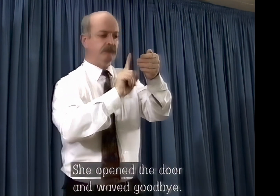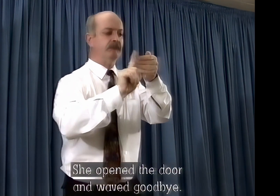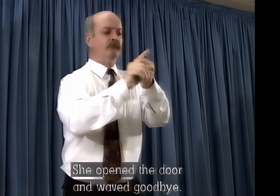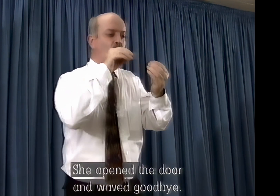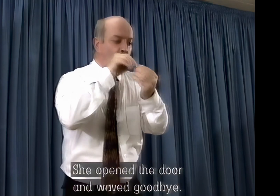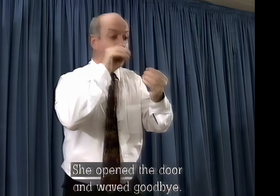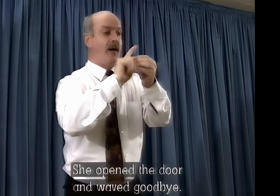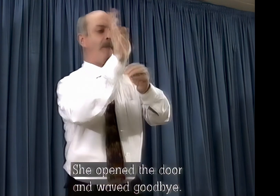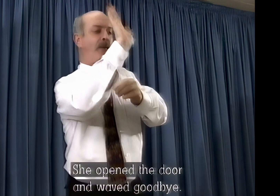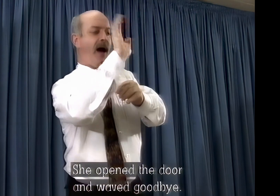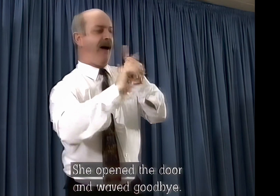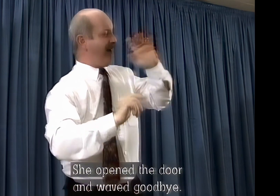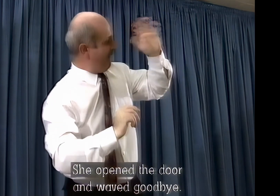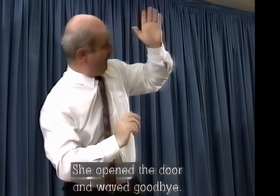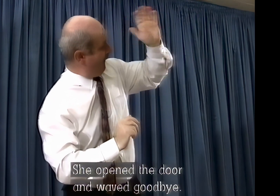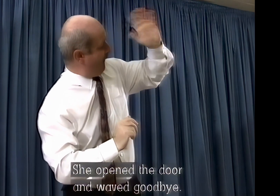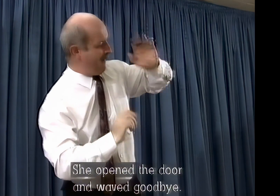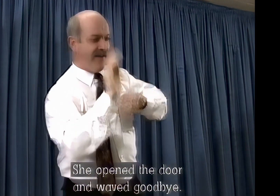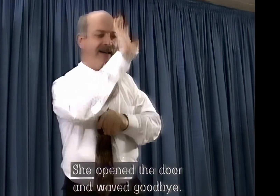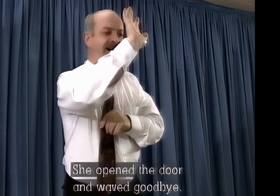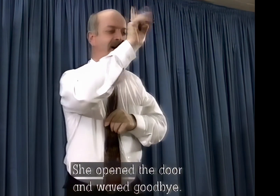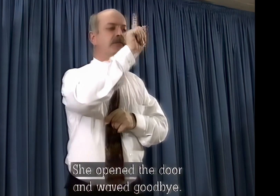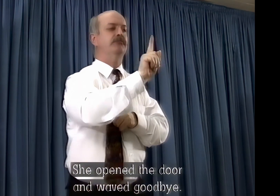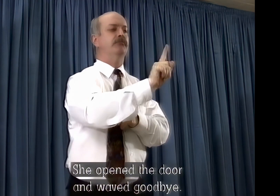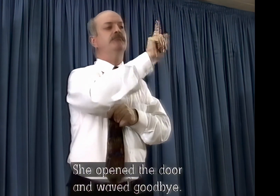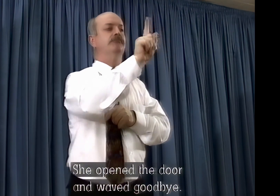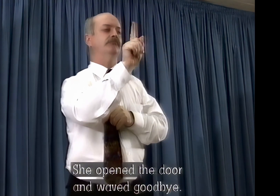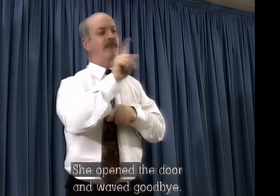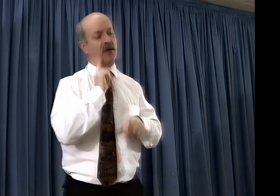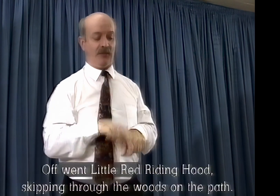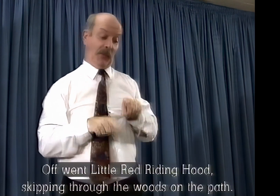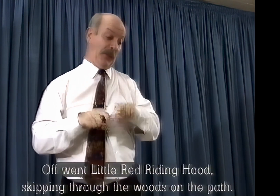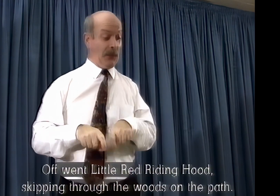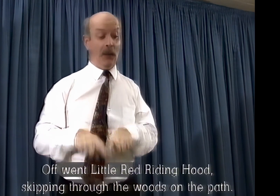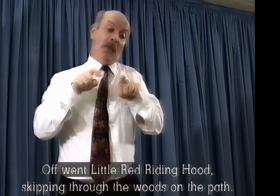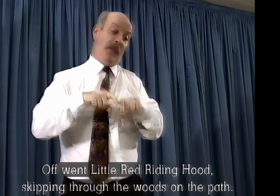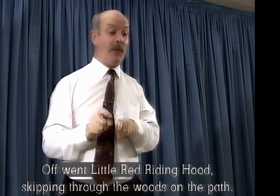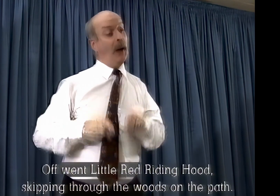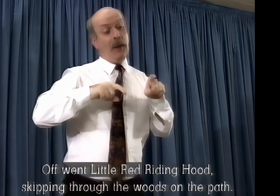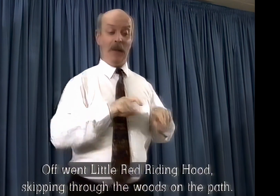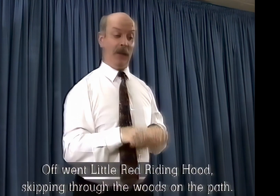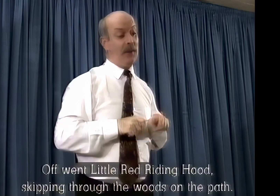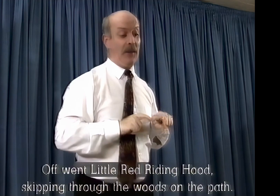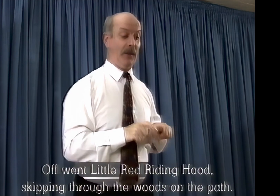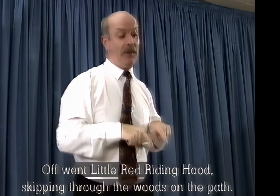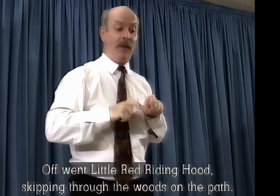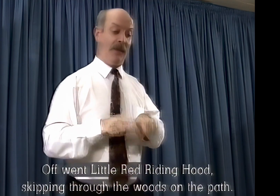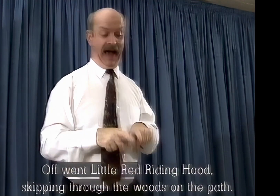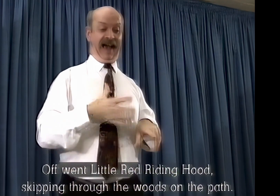off you go." So she opened the door, gave Little Red Riding Hood a kiss, and said bye-bye. And off Little Red Riding Hood went, skipping through the woods on the